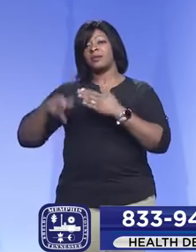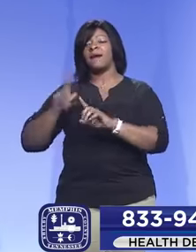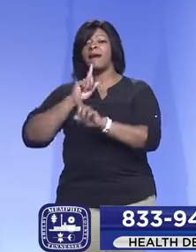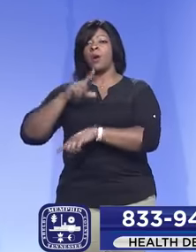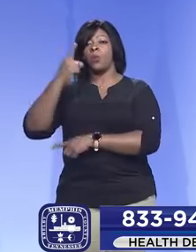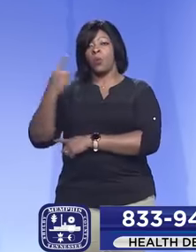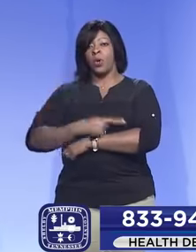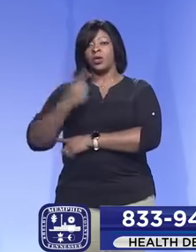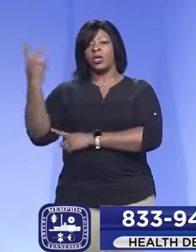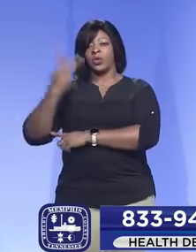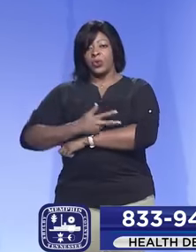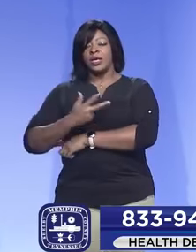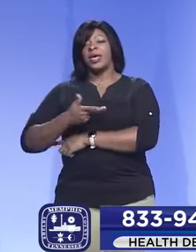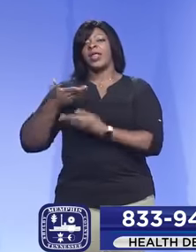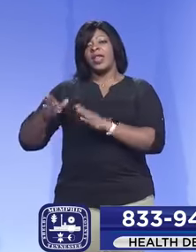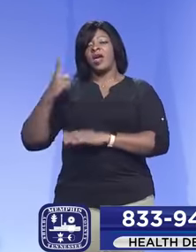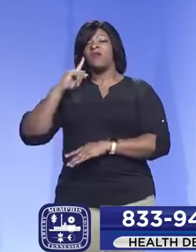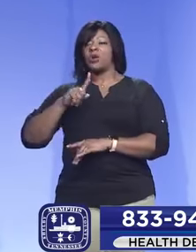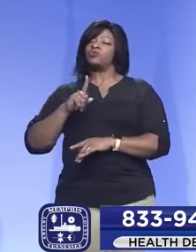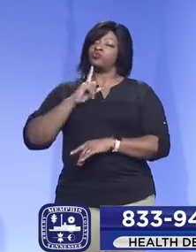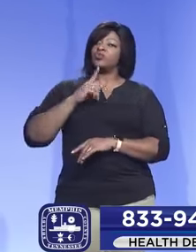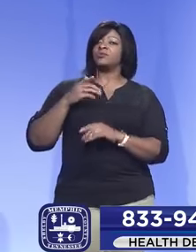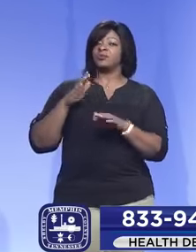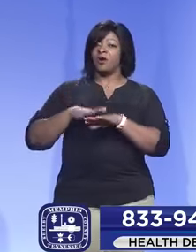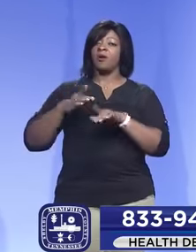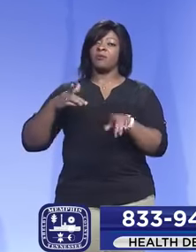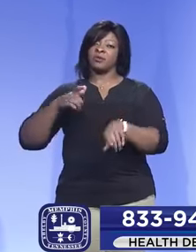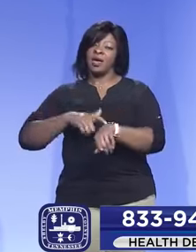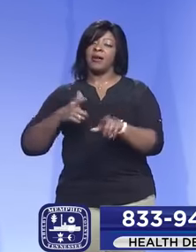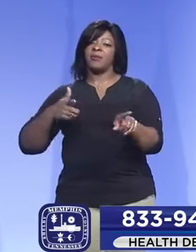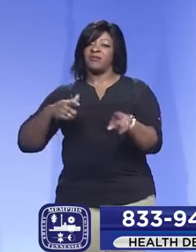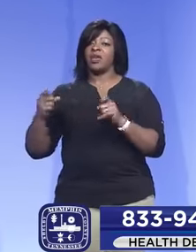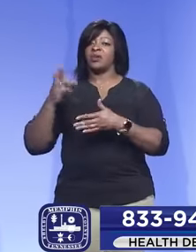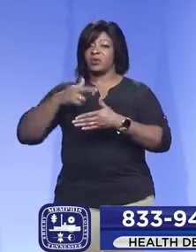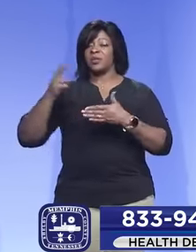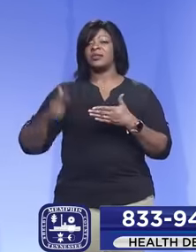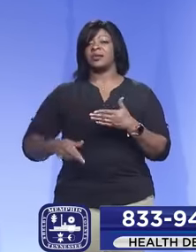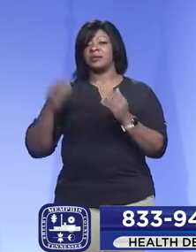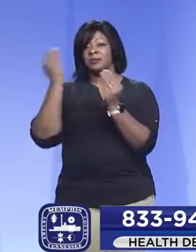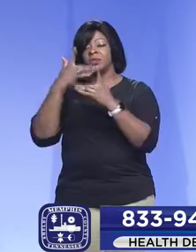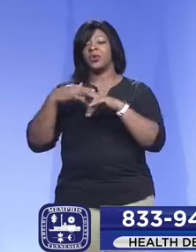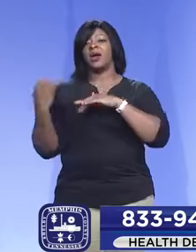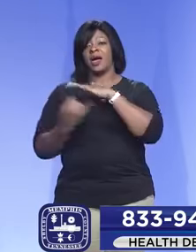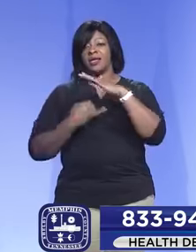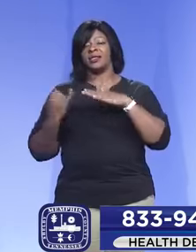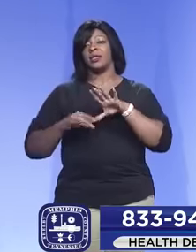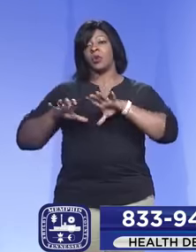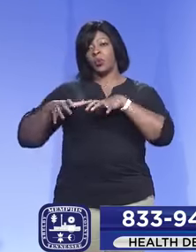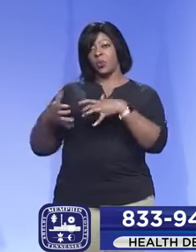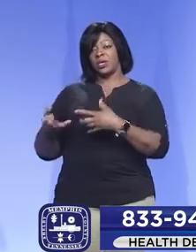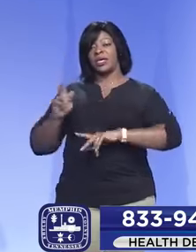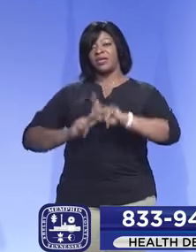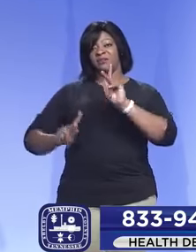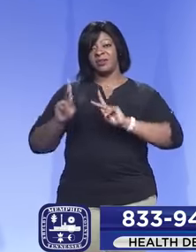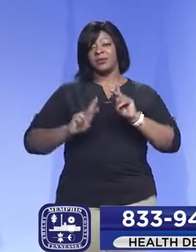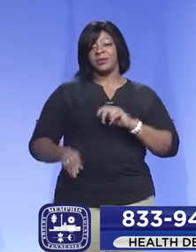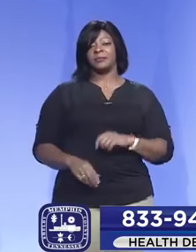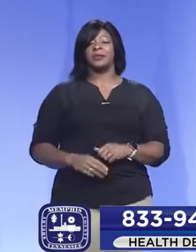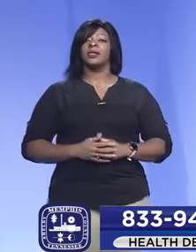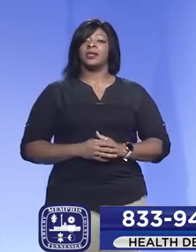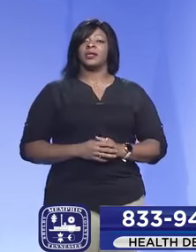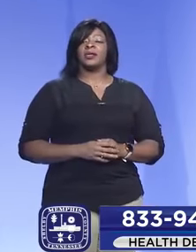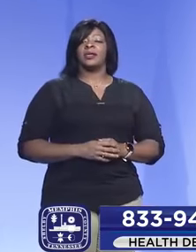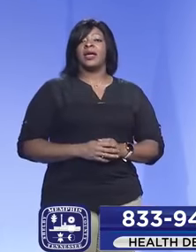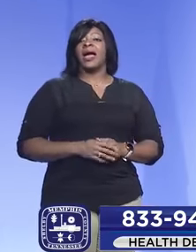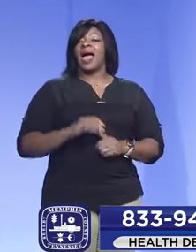that also allows for fairly timely test results to isolate and quarantine individuals. Where